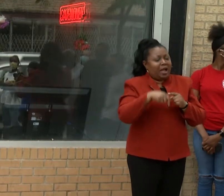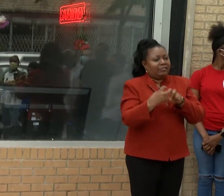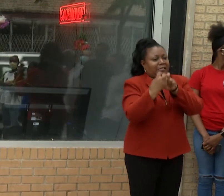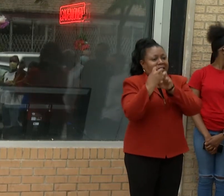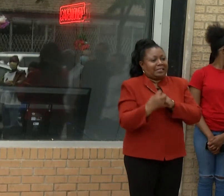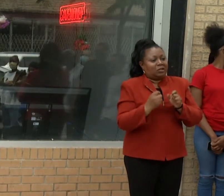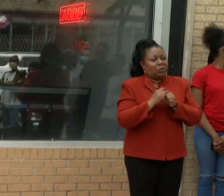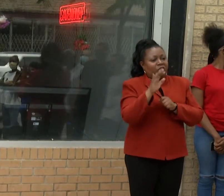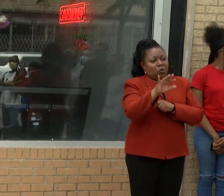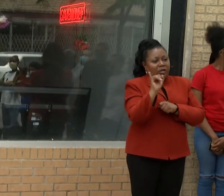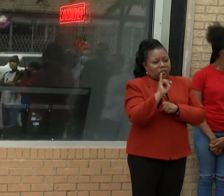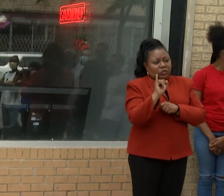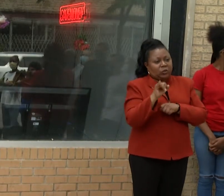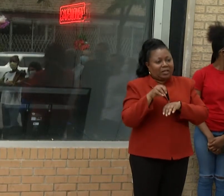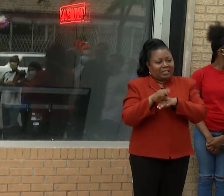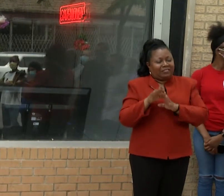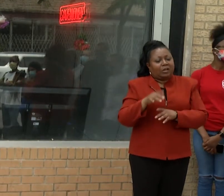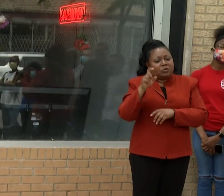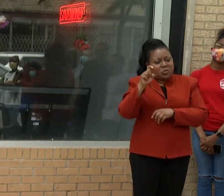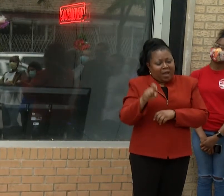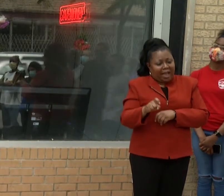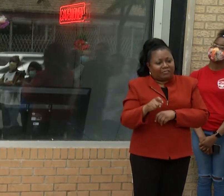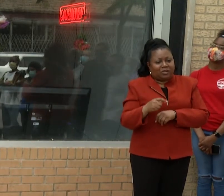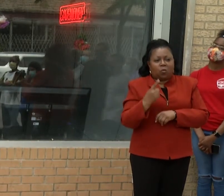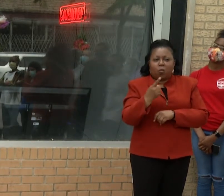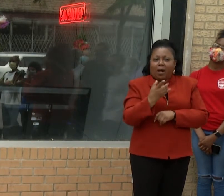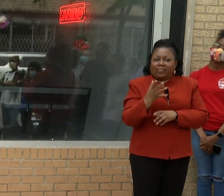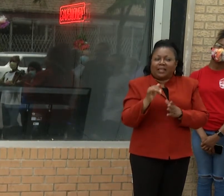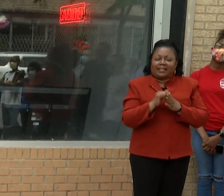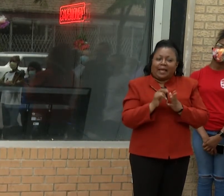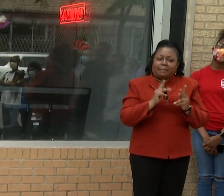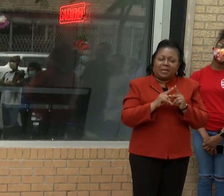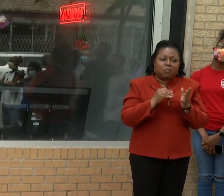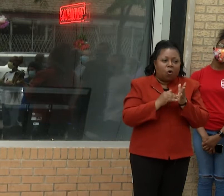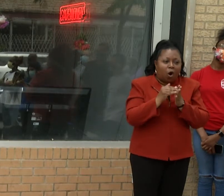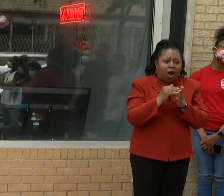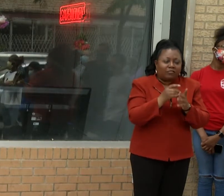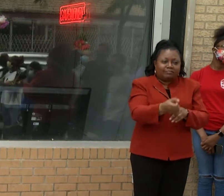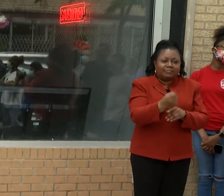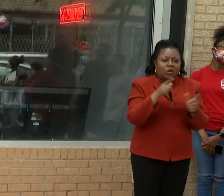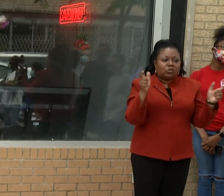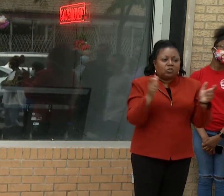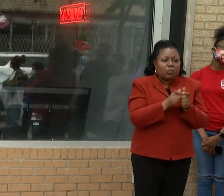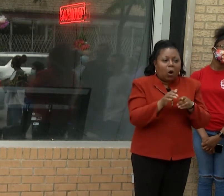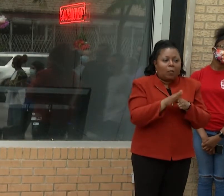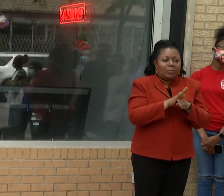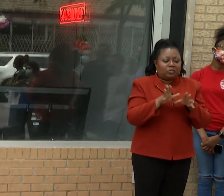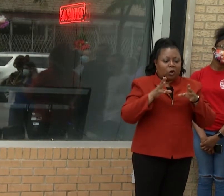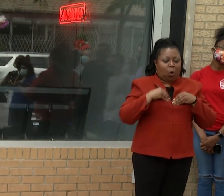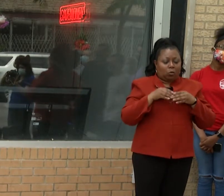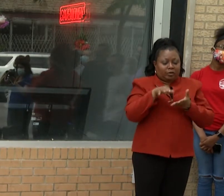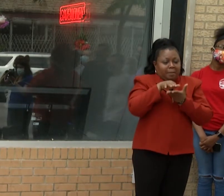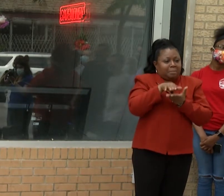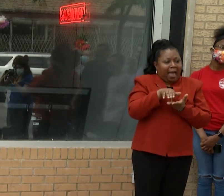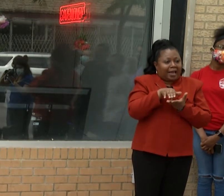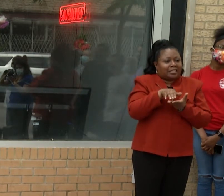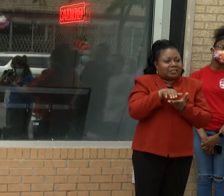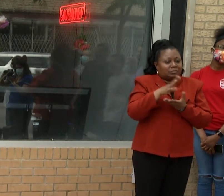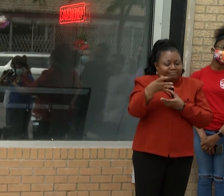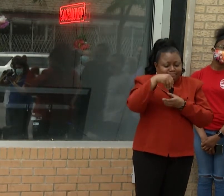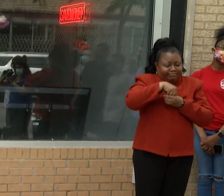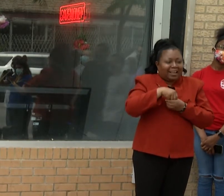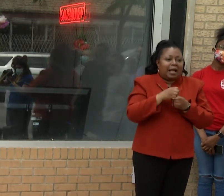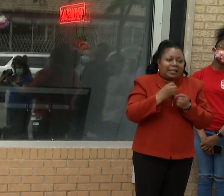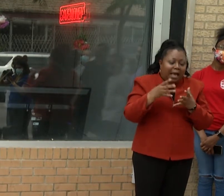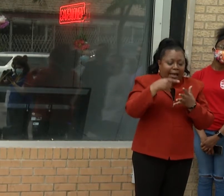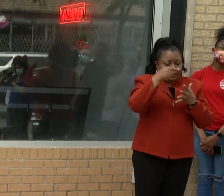sit down with your insurance advisor, and you have to, one of the things that people often get is a small business owner's package, which entails